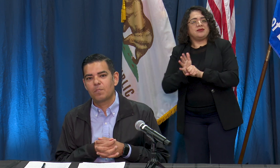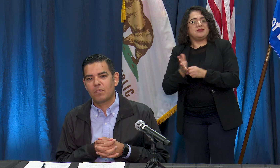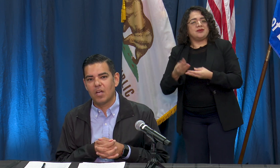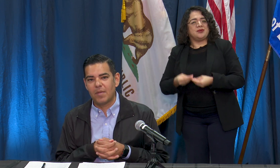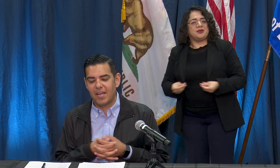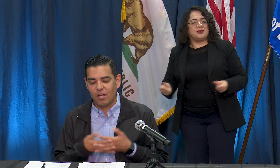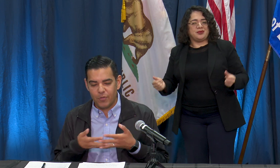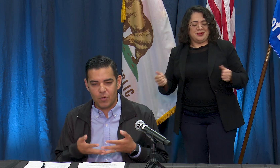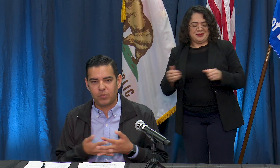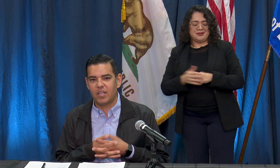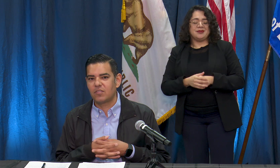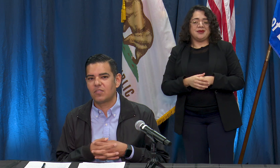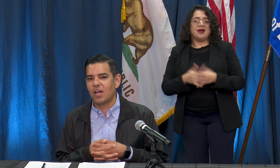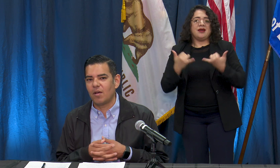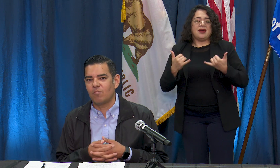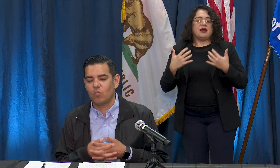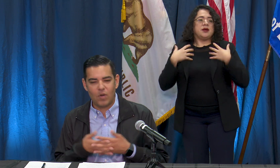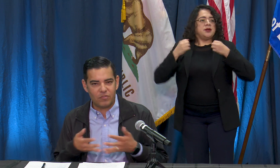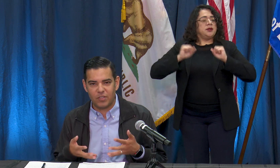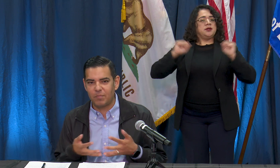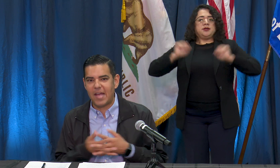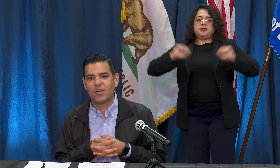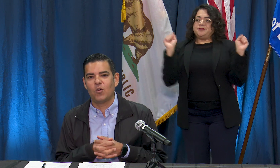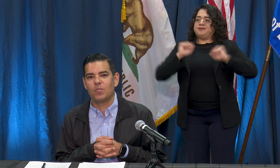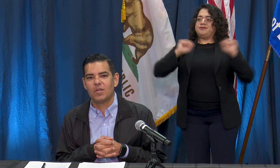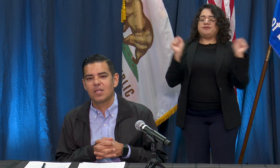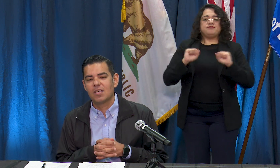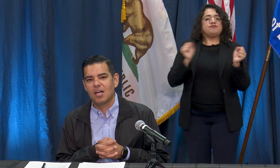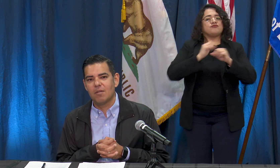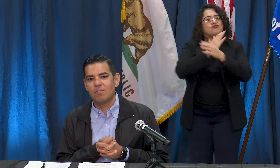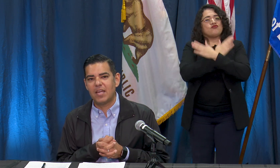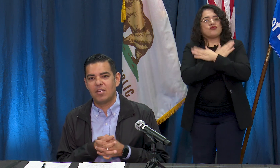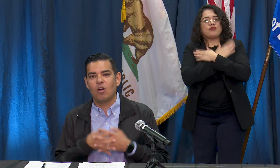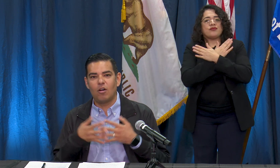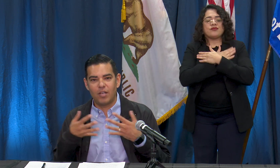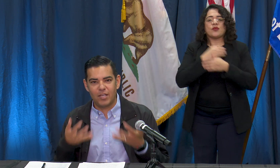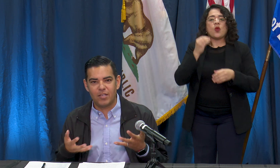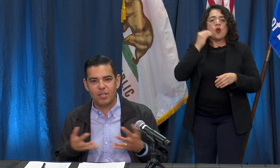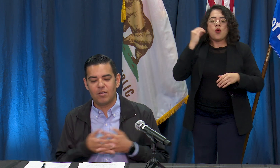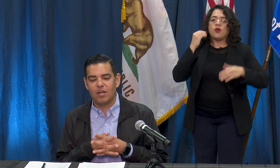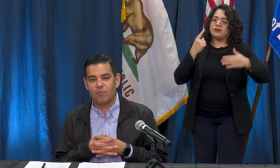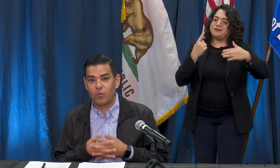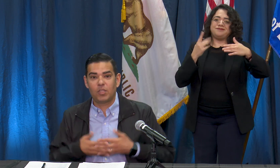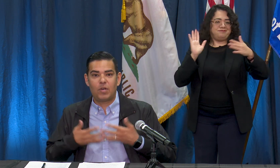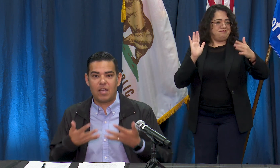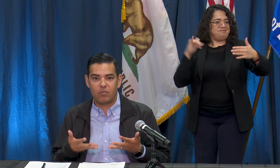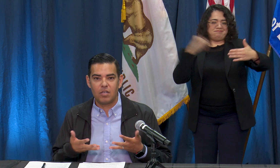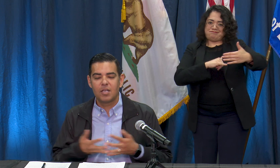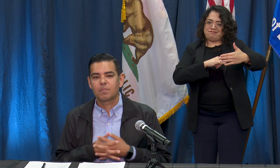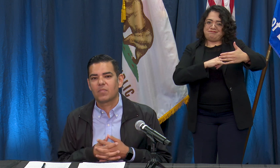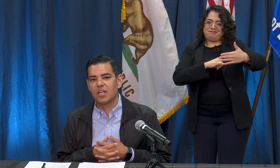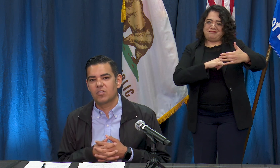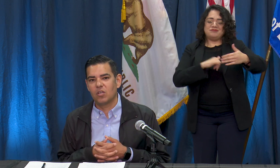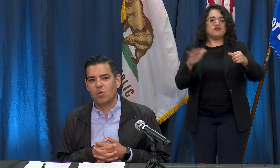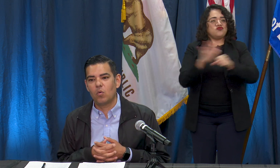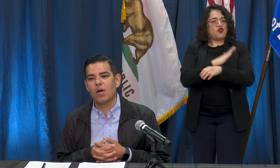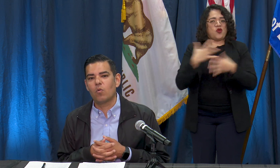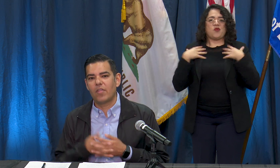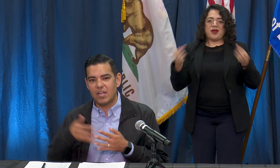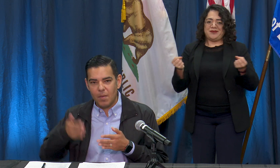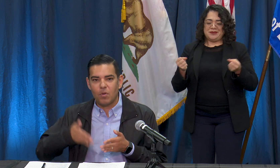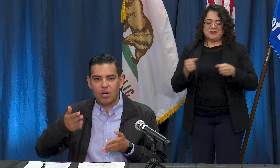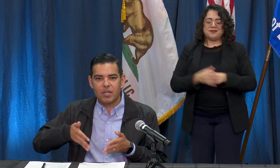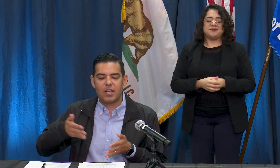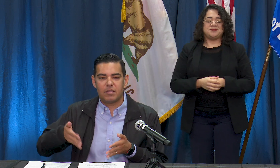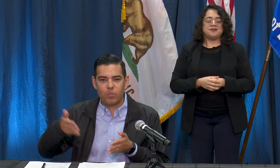now at a healthier place, resting back home. Many are fully recovered. And so